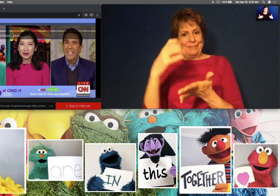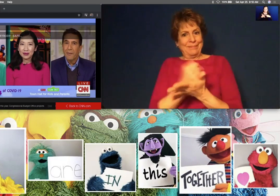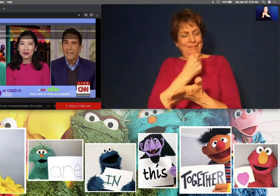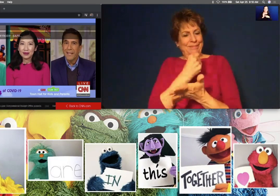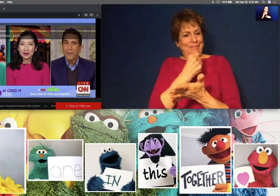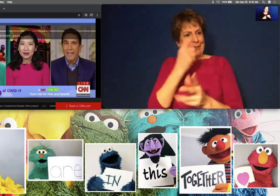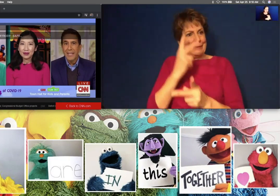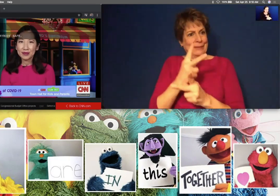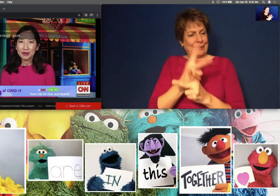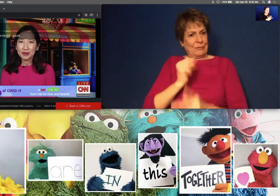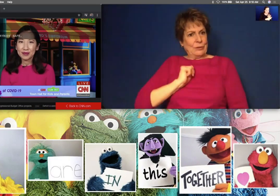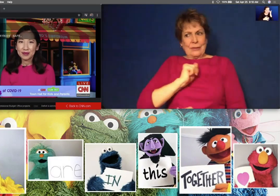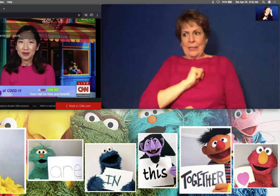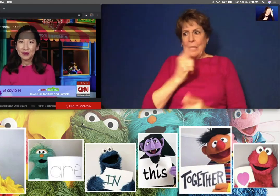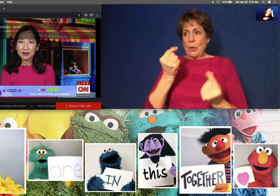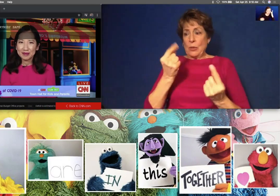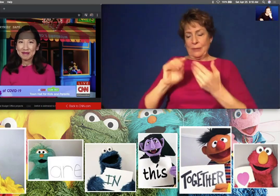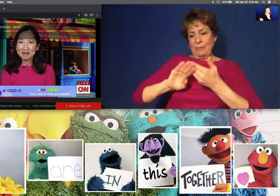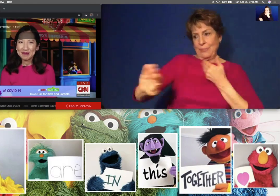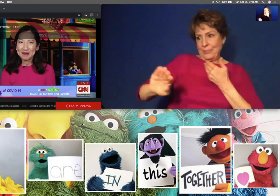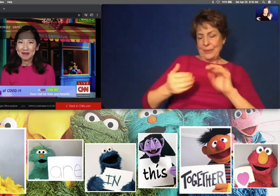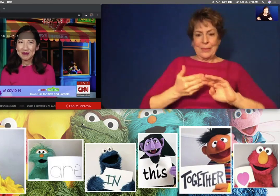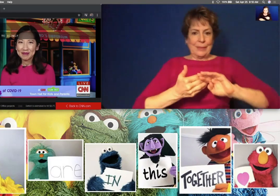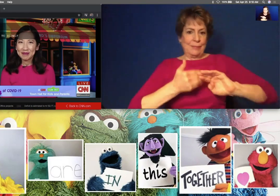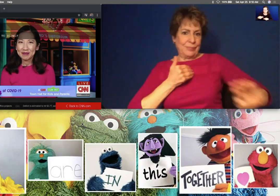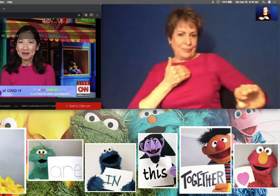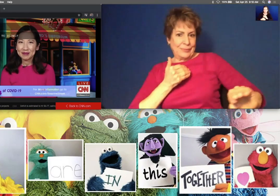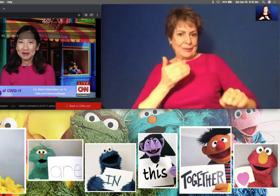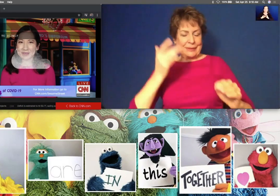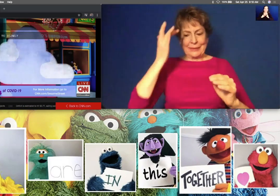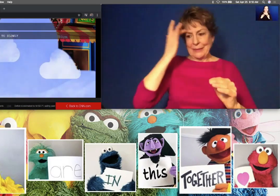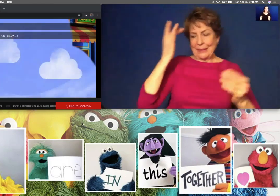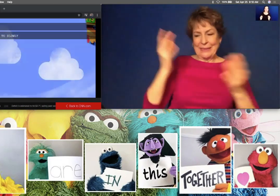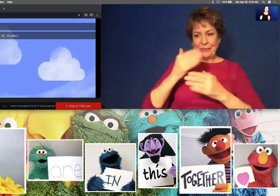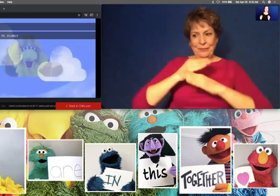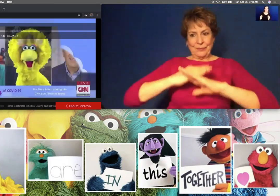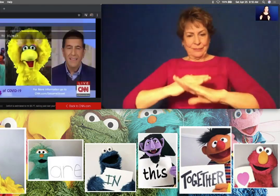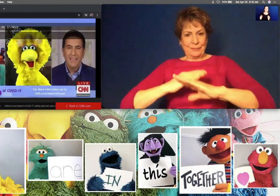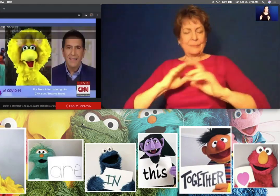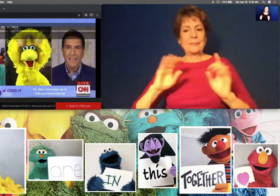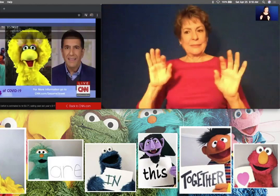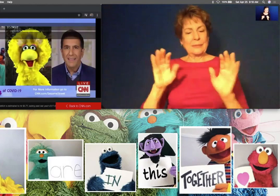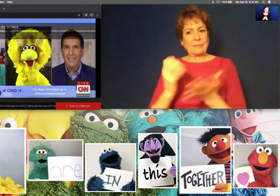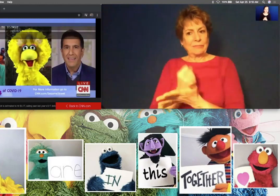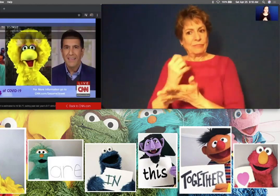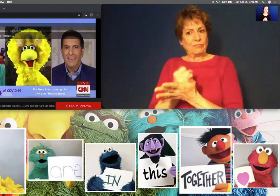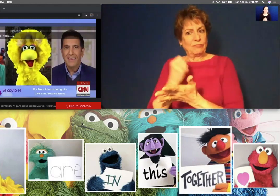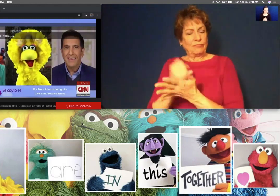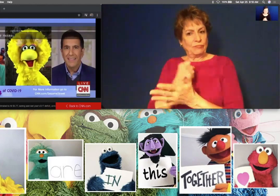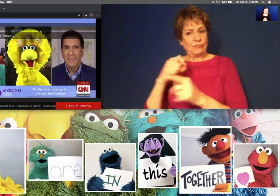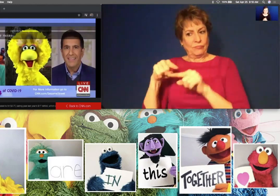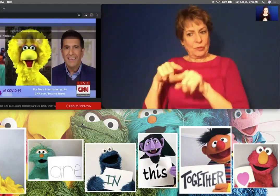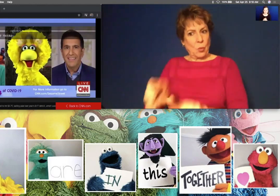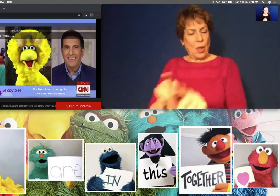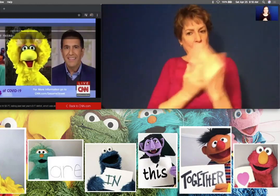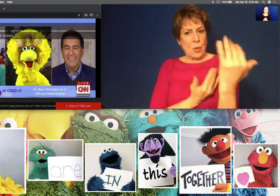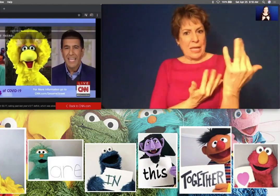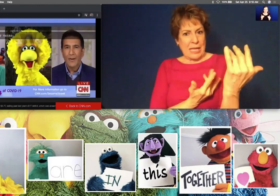That's right. That's how it starts to slowly fizzle down. Dr. Lena, stay right there. We're going to need more help from you in just a moment.